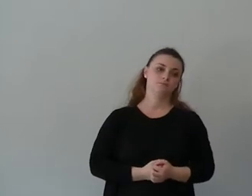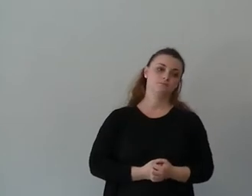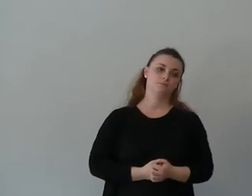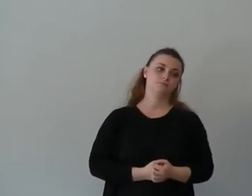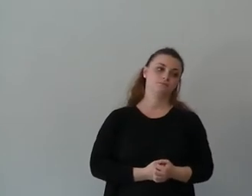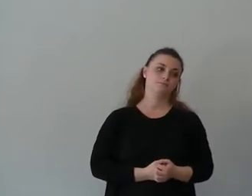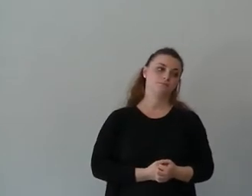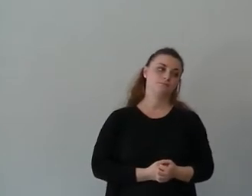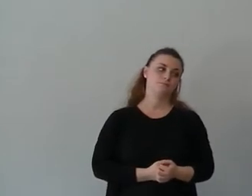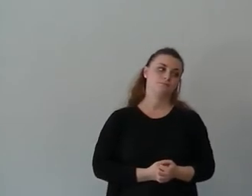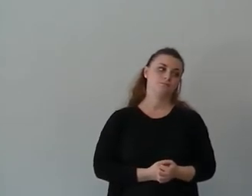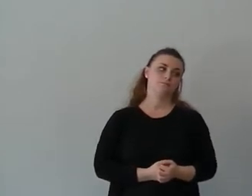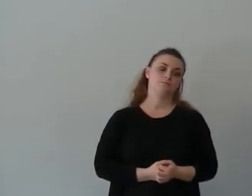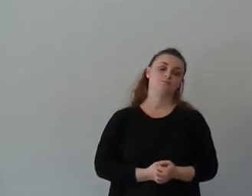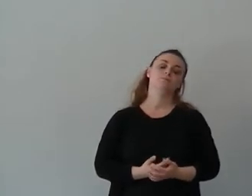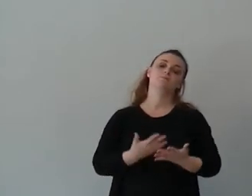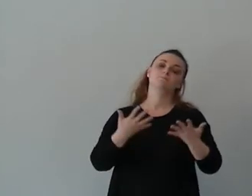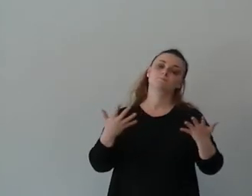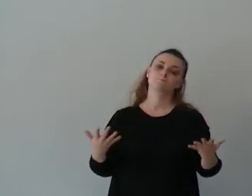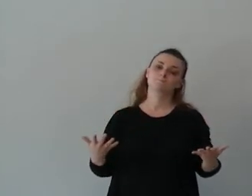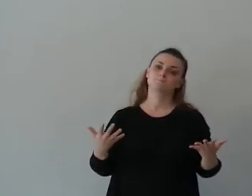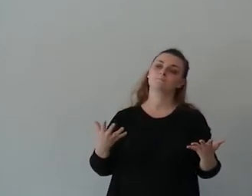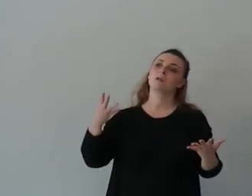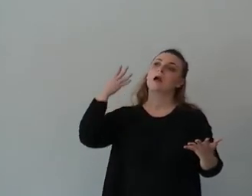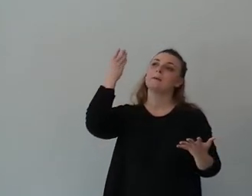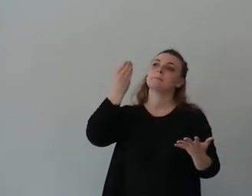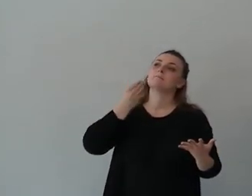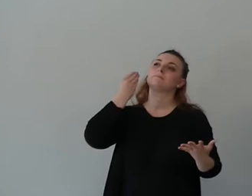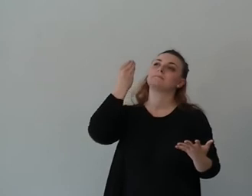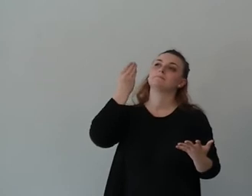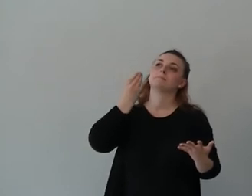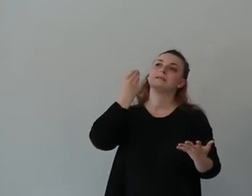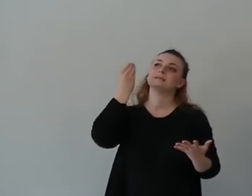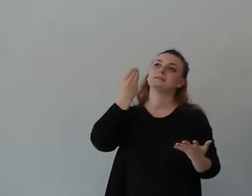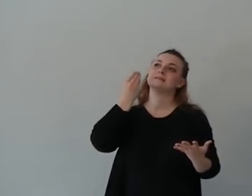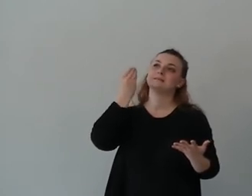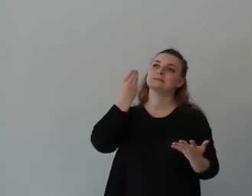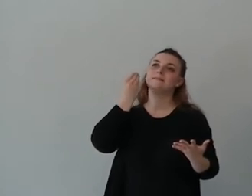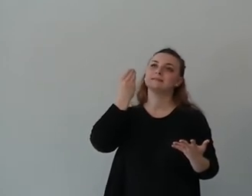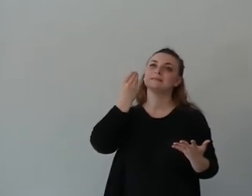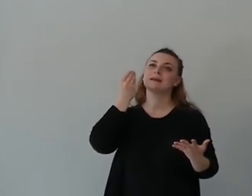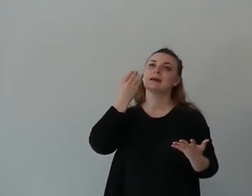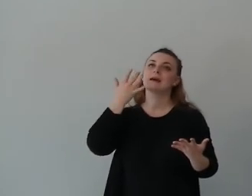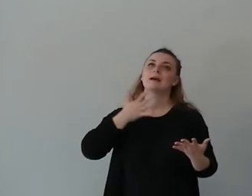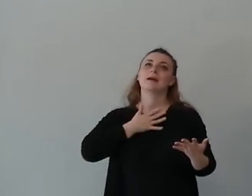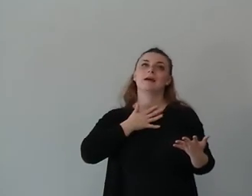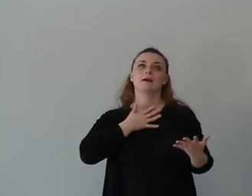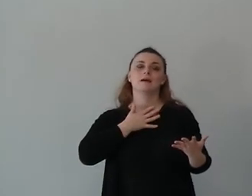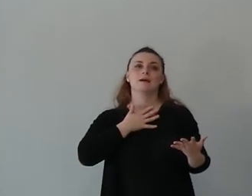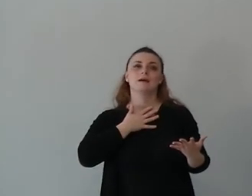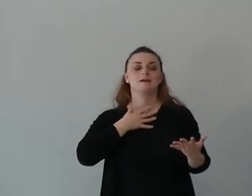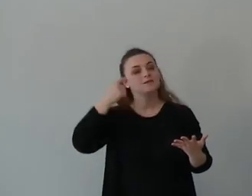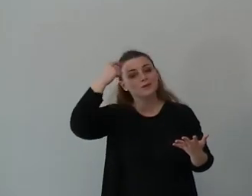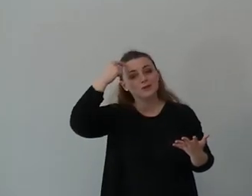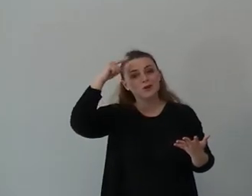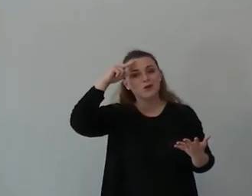Poiché io conosco i pensieri che ho in mente per voi, dice l'Eterno, pensieri di pace e non di male, per darvi